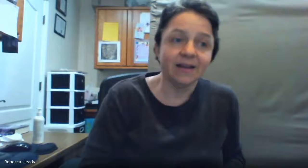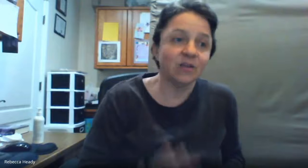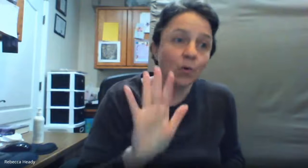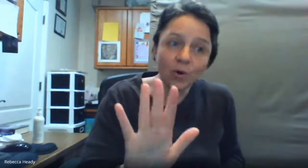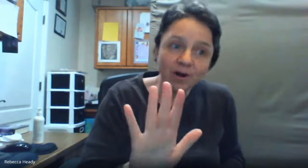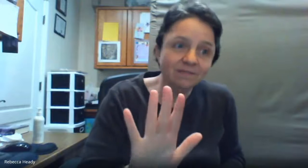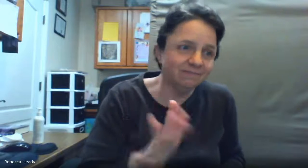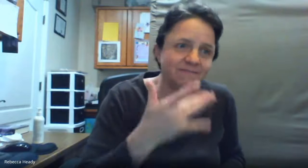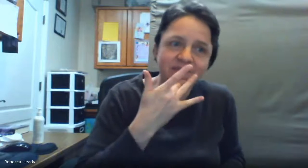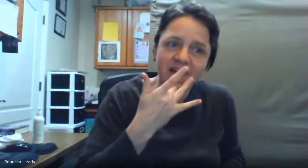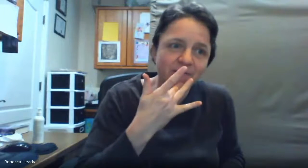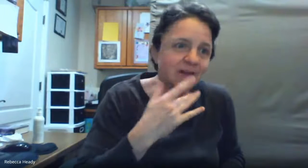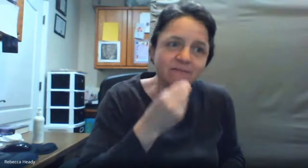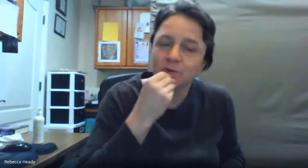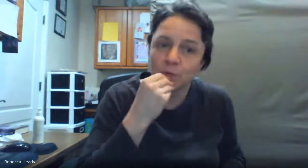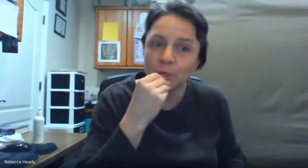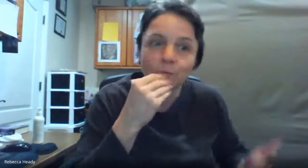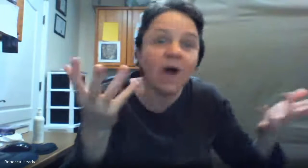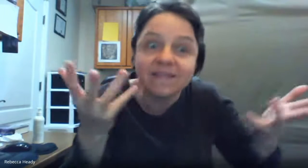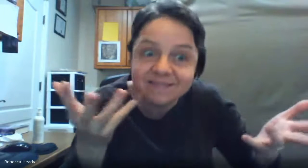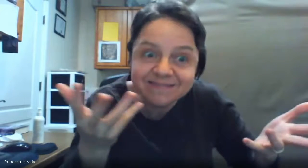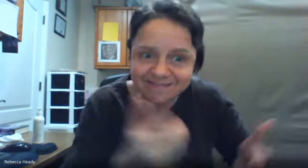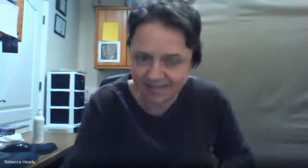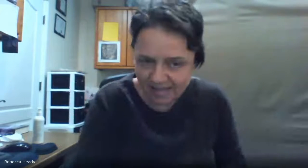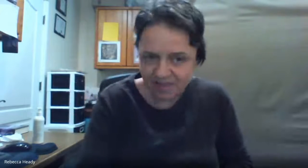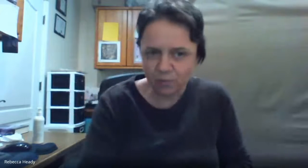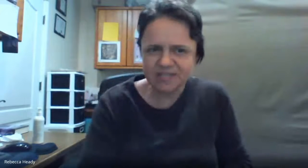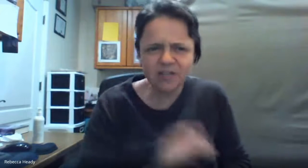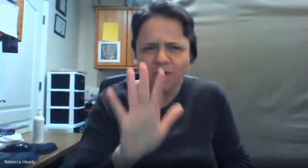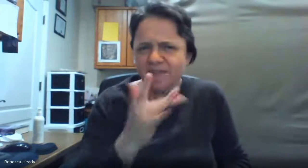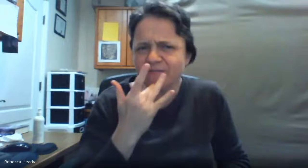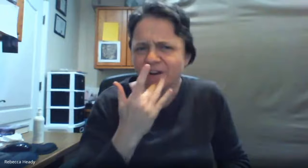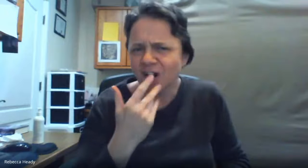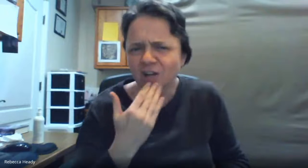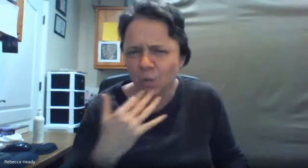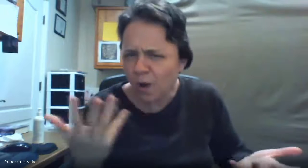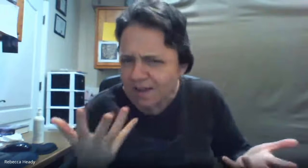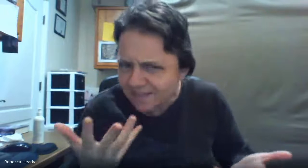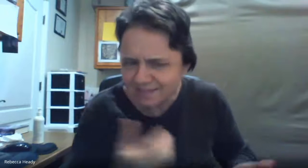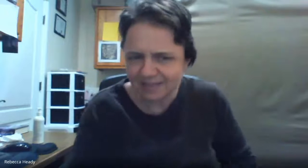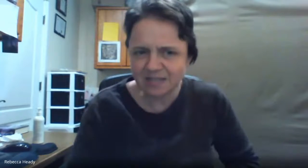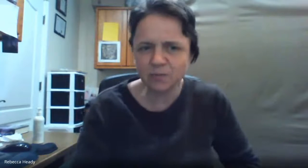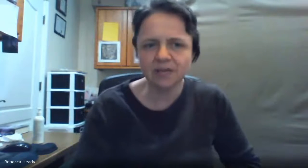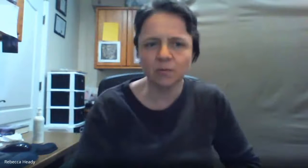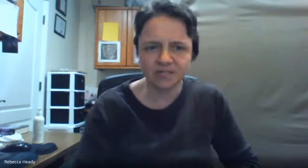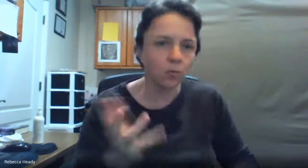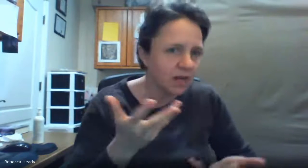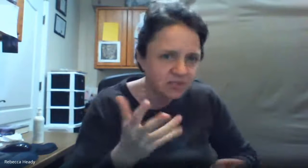Like your favorite food, what? I think we did your favorite color, what, last week, or we did what's